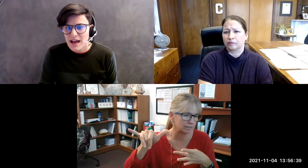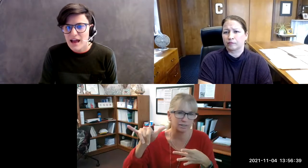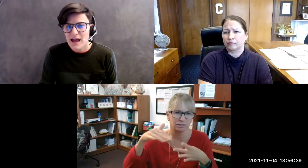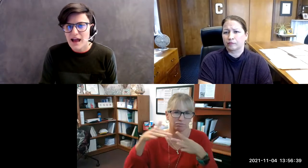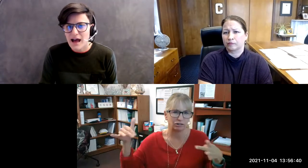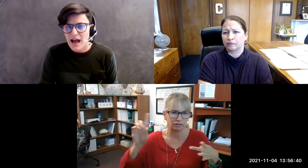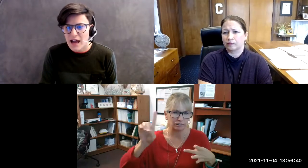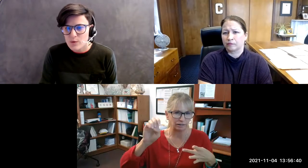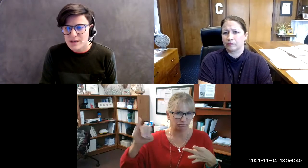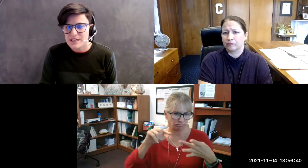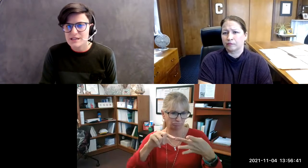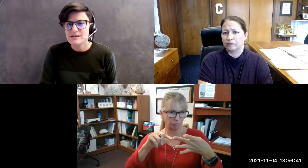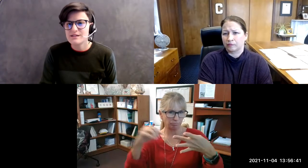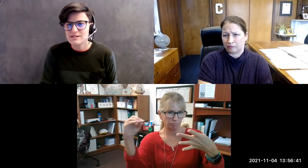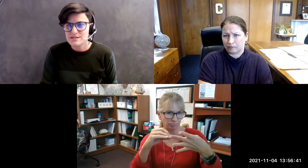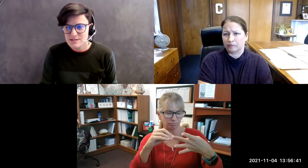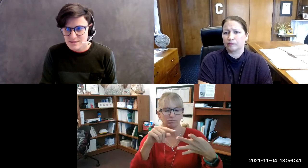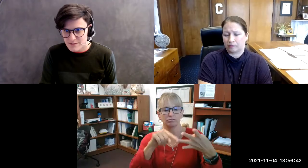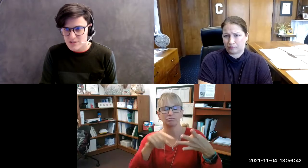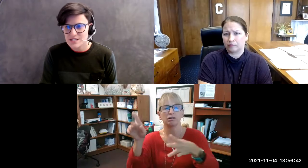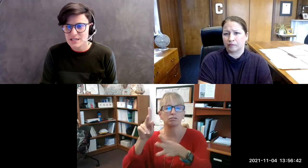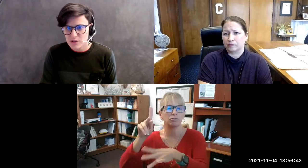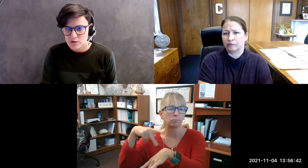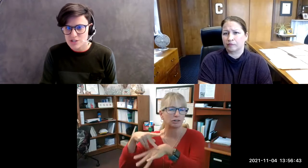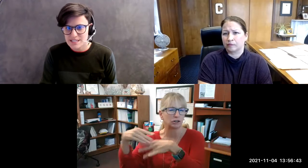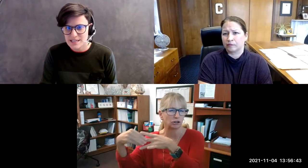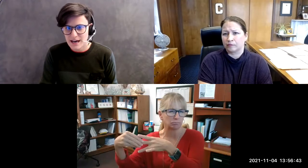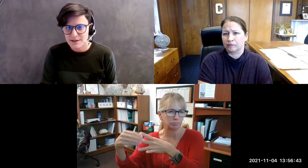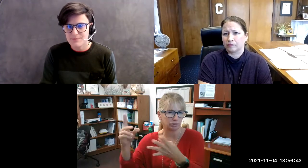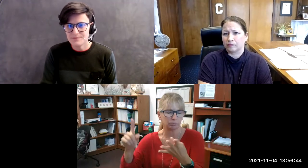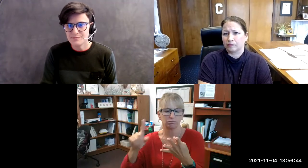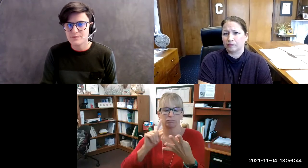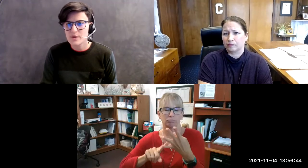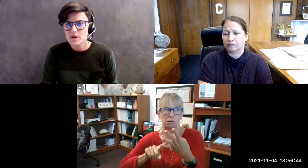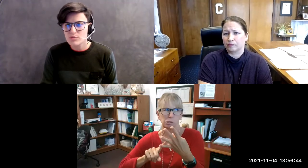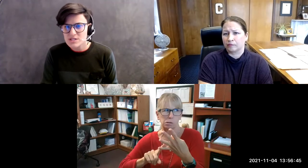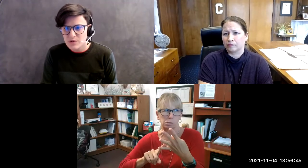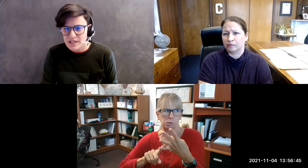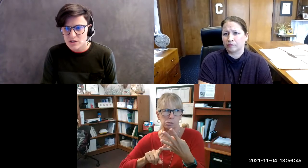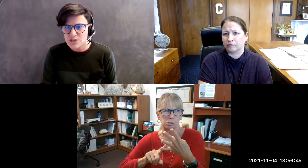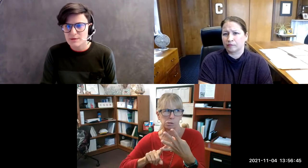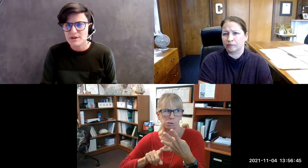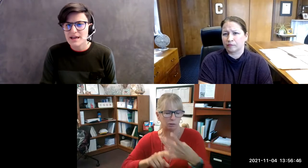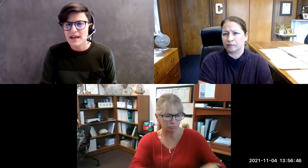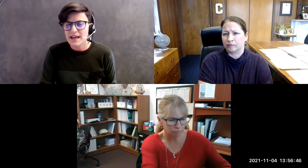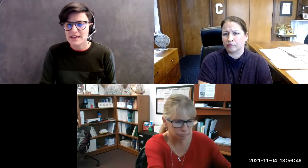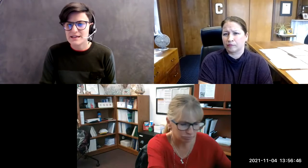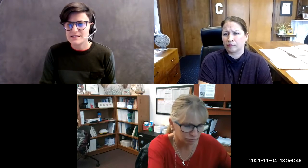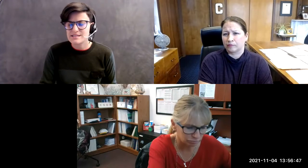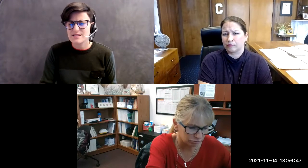equity, diversity and inclusion, DEI, principal leadership. And the